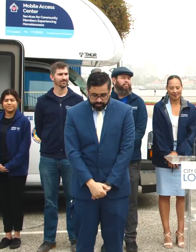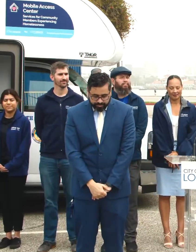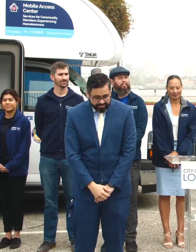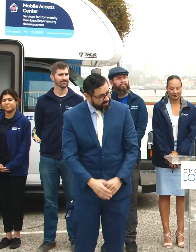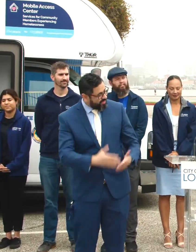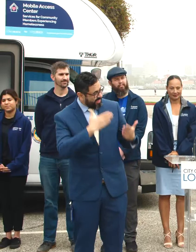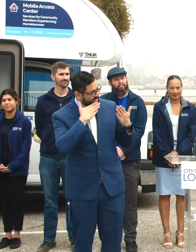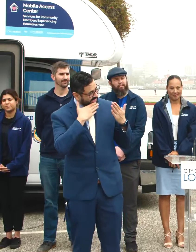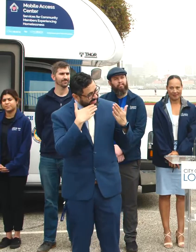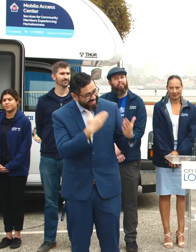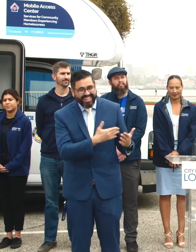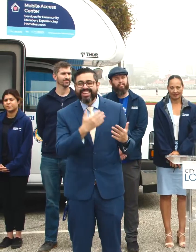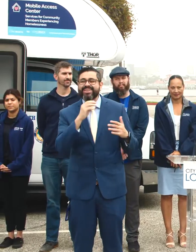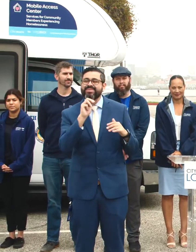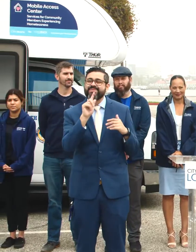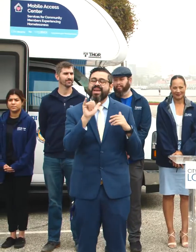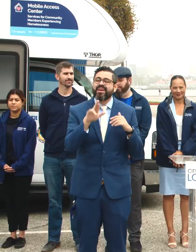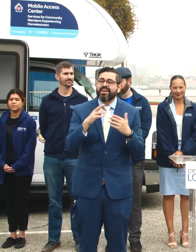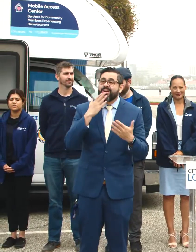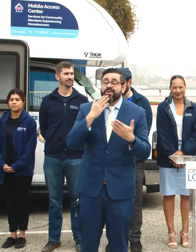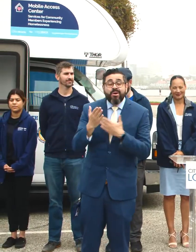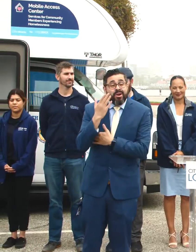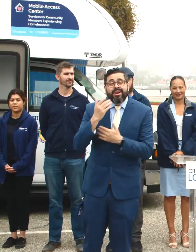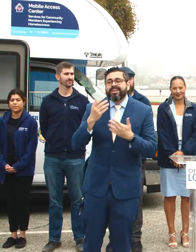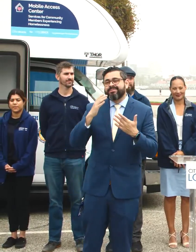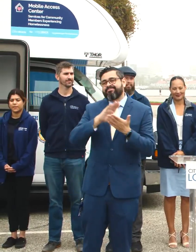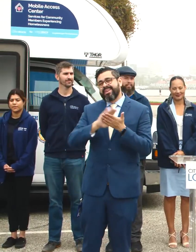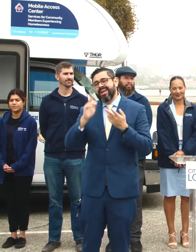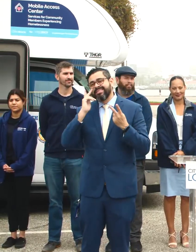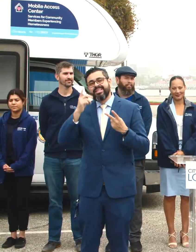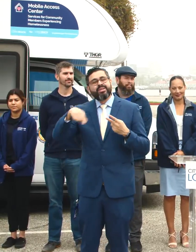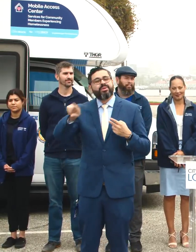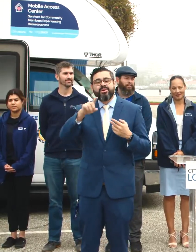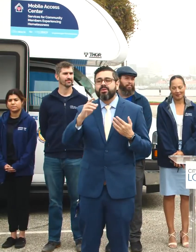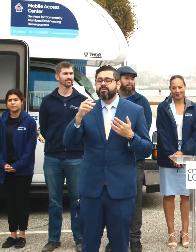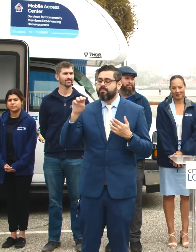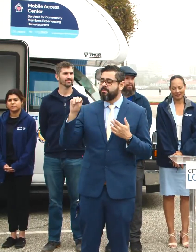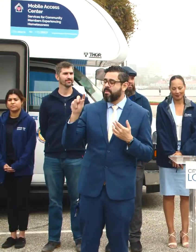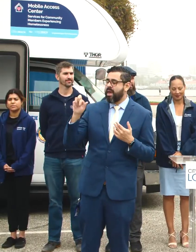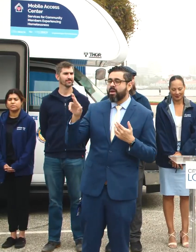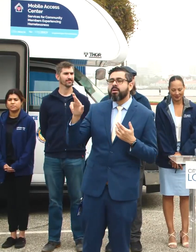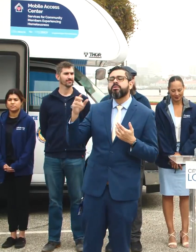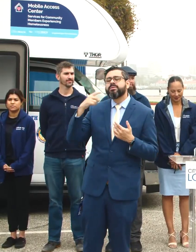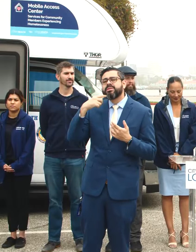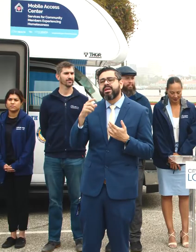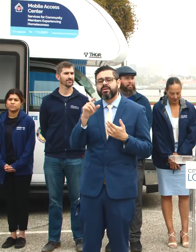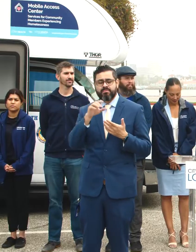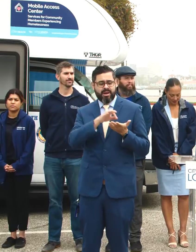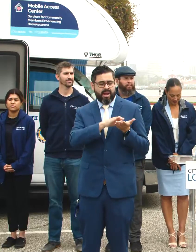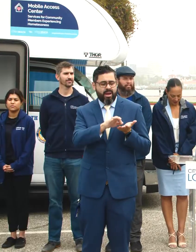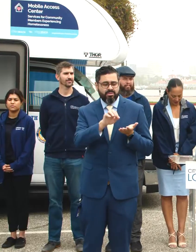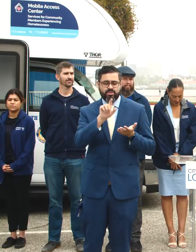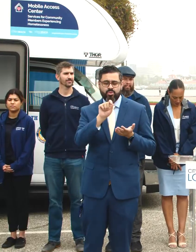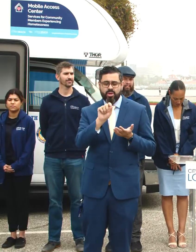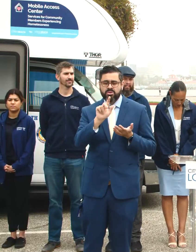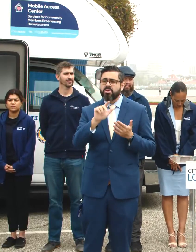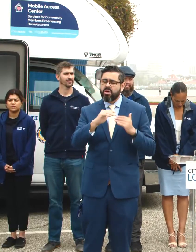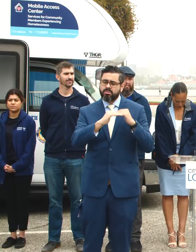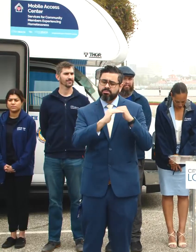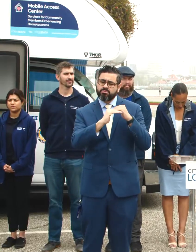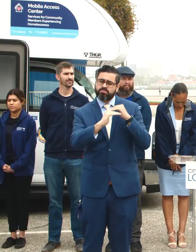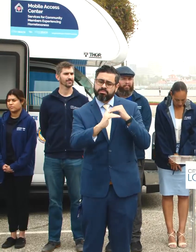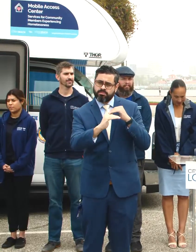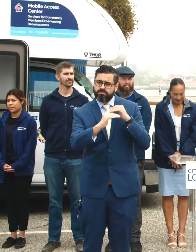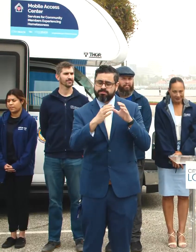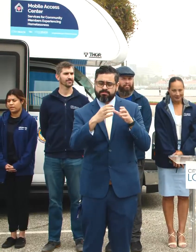Thank you, Mayor. Good morning, everybody. It's nice to see everybody here. As the Mayor mentioned, the 2023 count showed a relative stability when